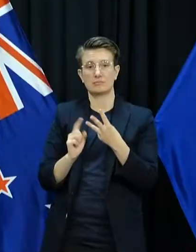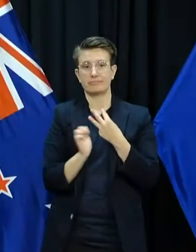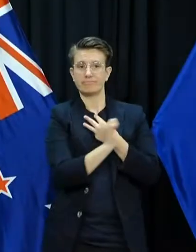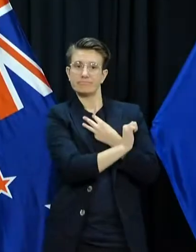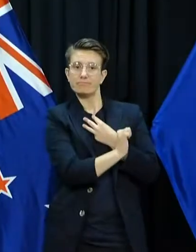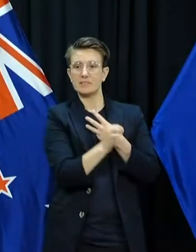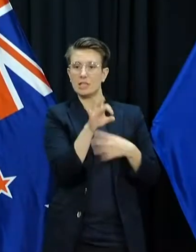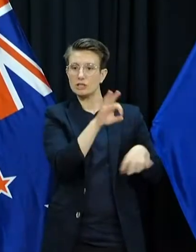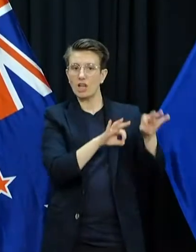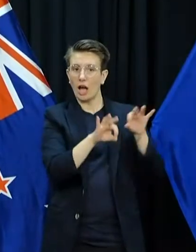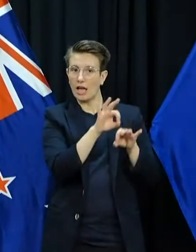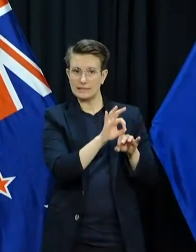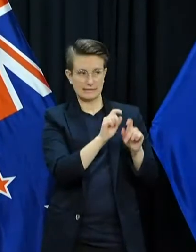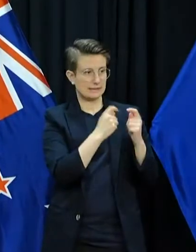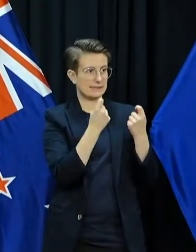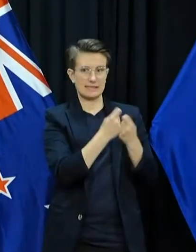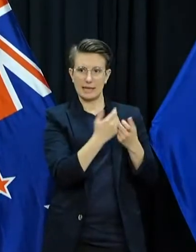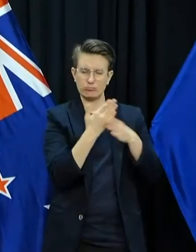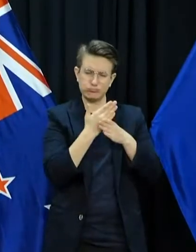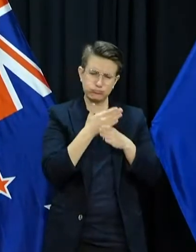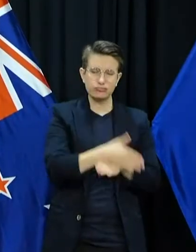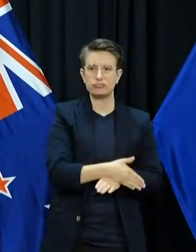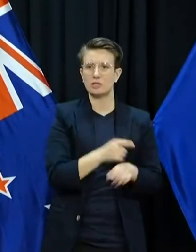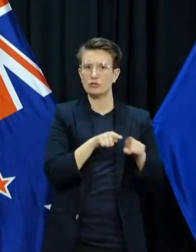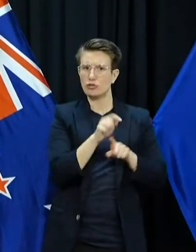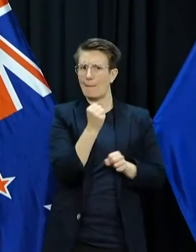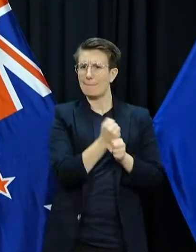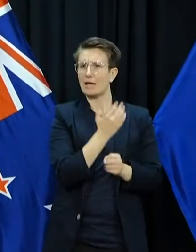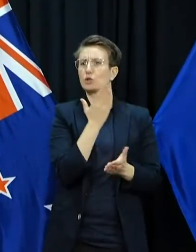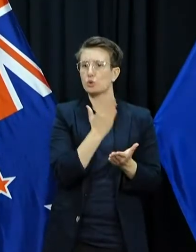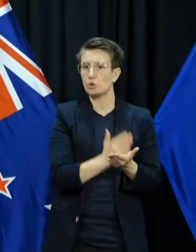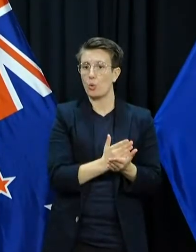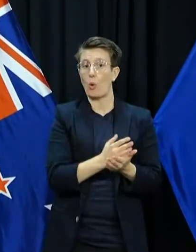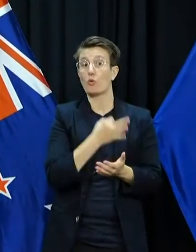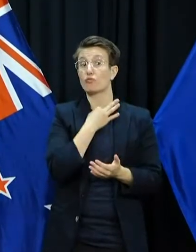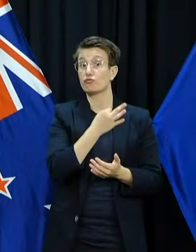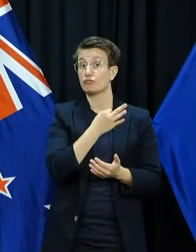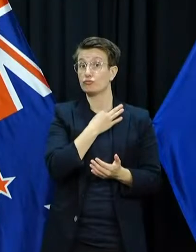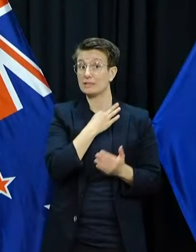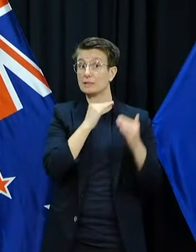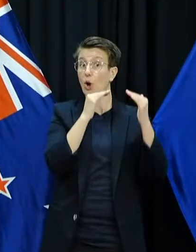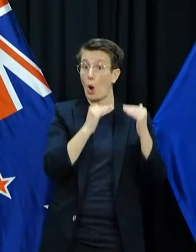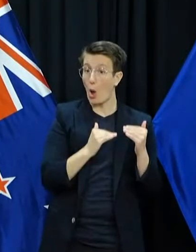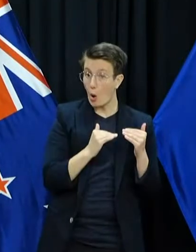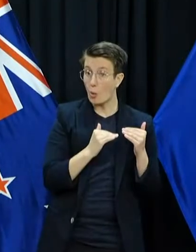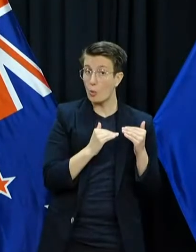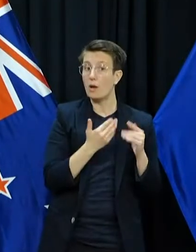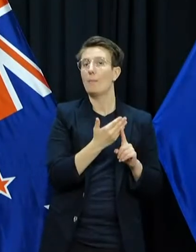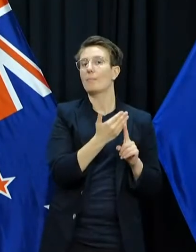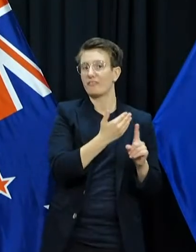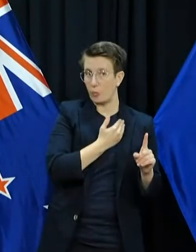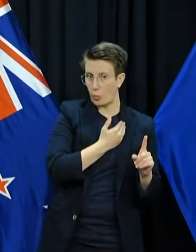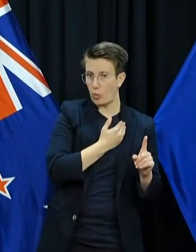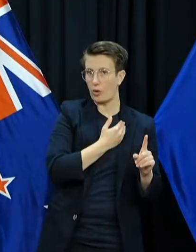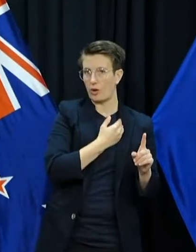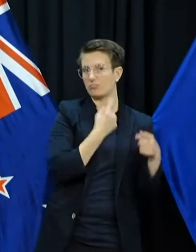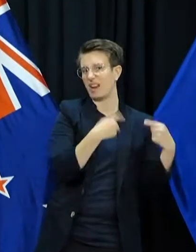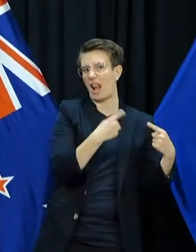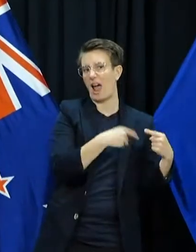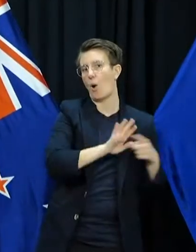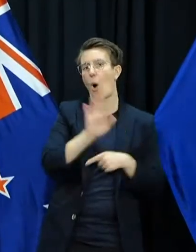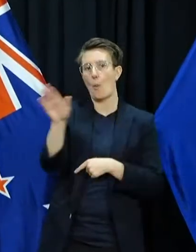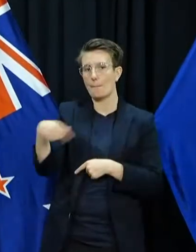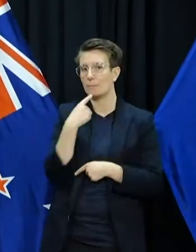exceptionally hard to ensure that the science is robust, that we have mitigated the risk to life before we can enable people to go